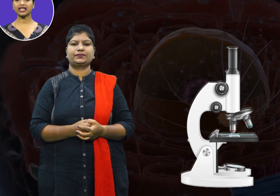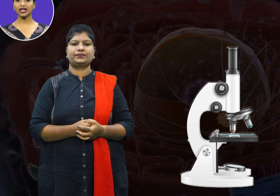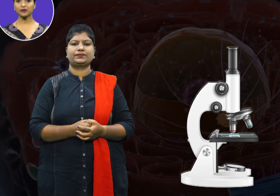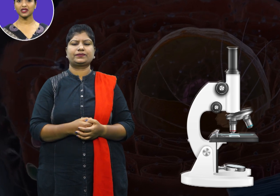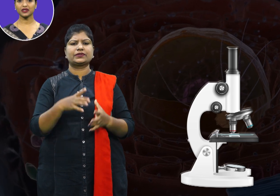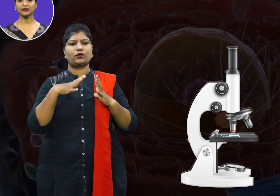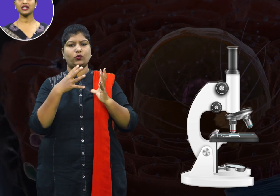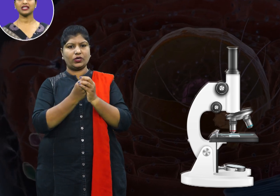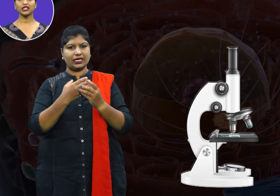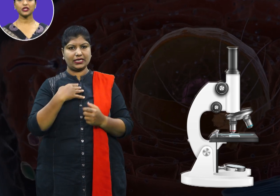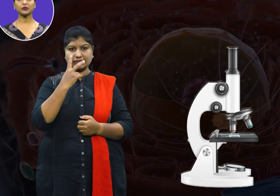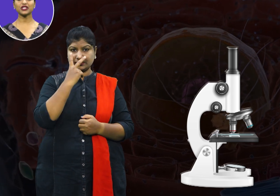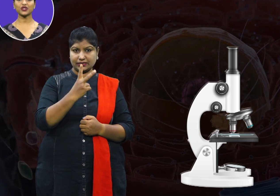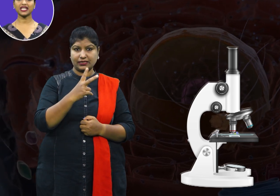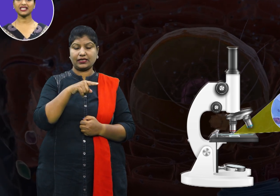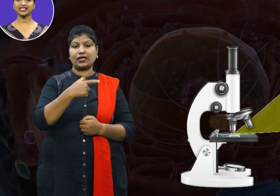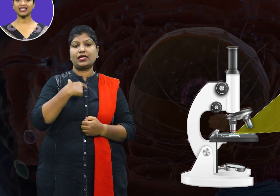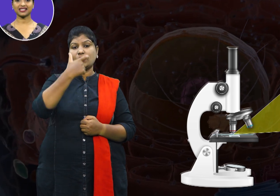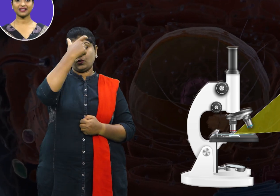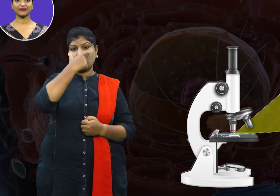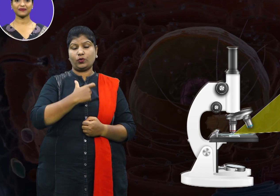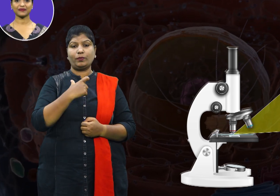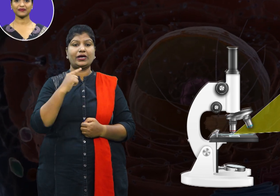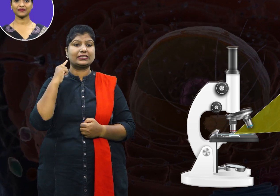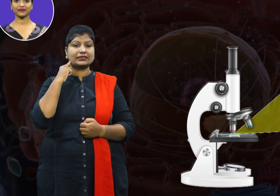We can observe the human cheek cells.